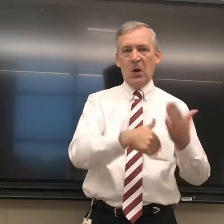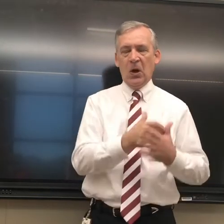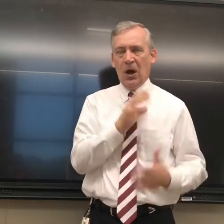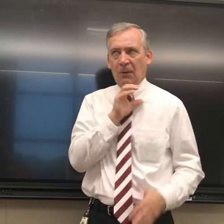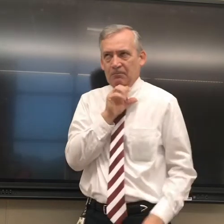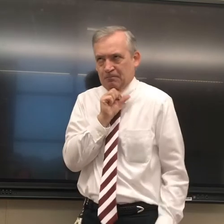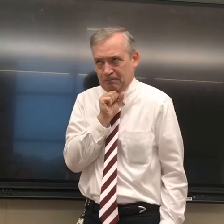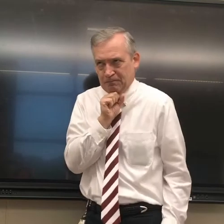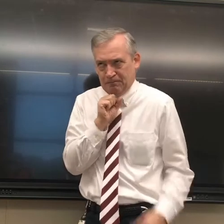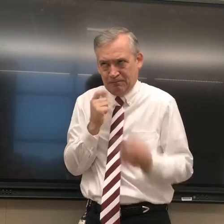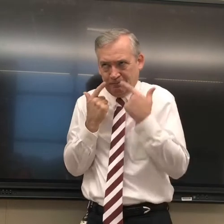on coming.